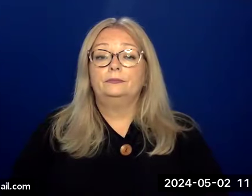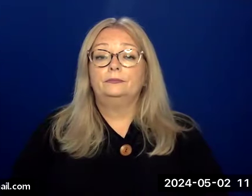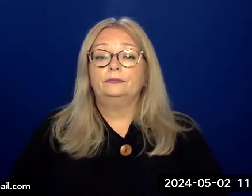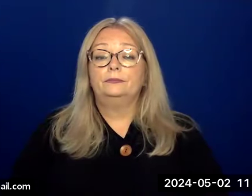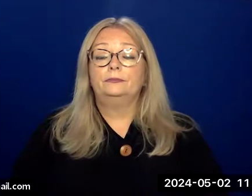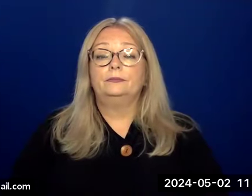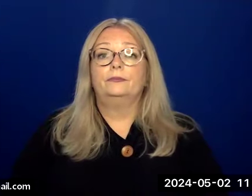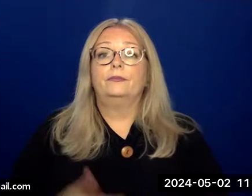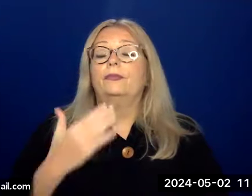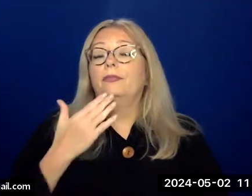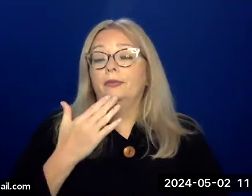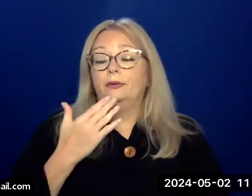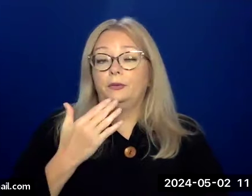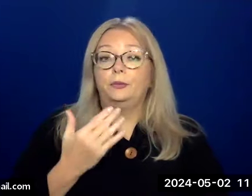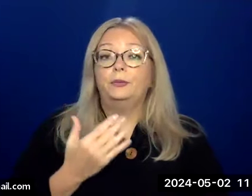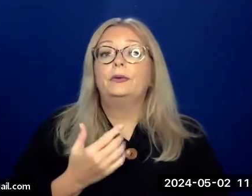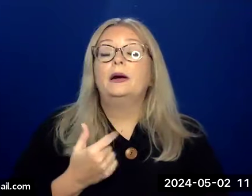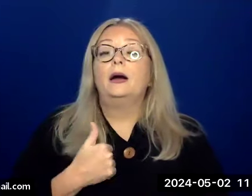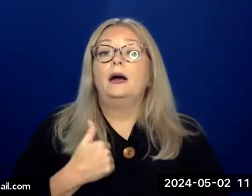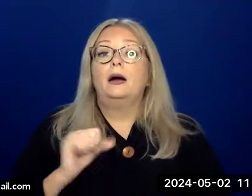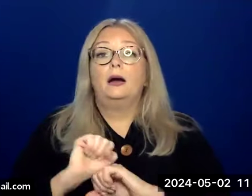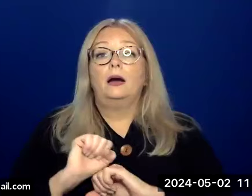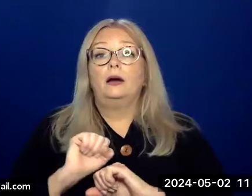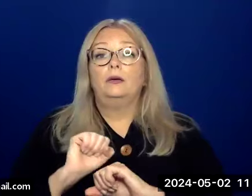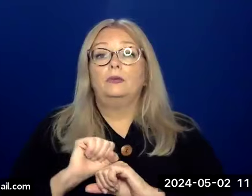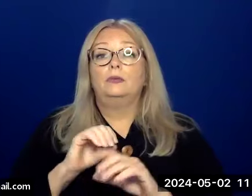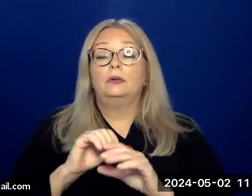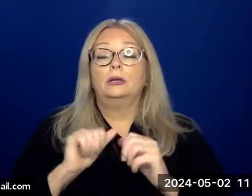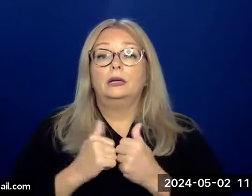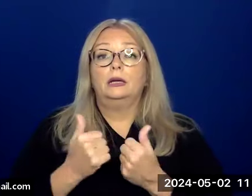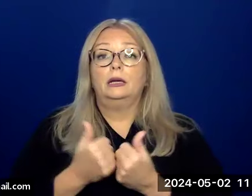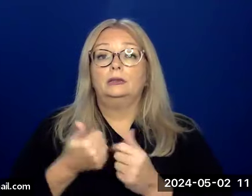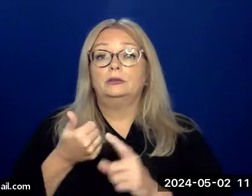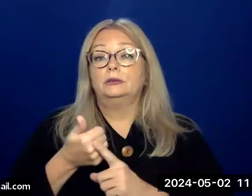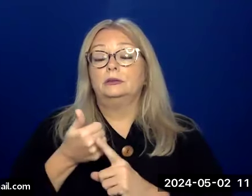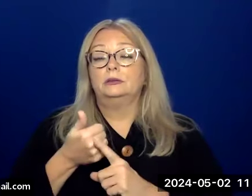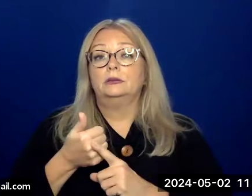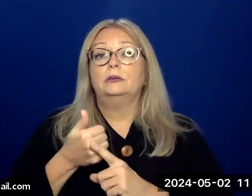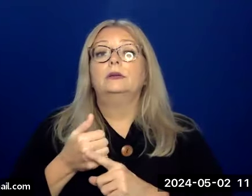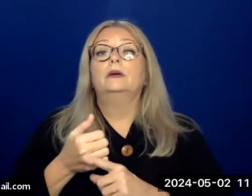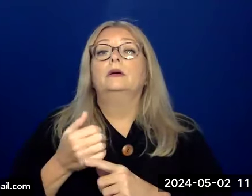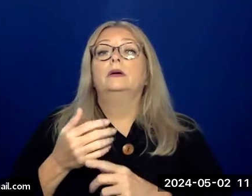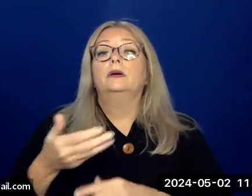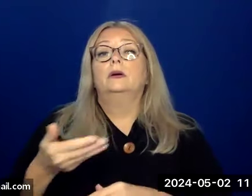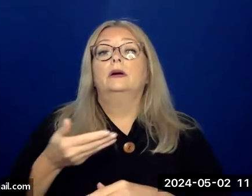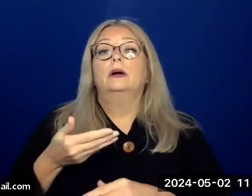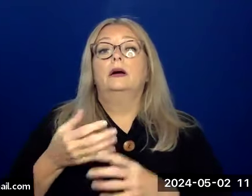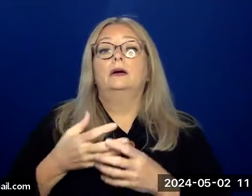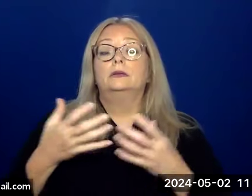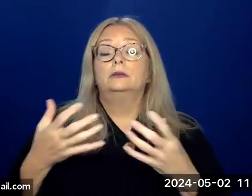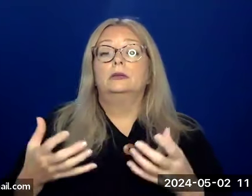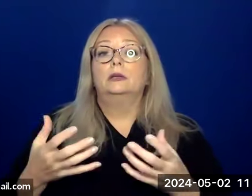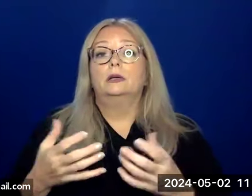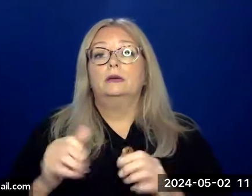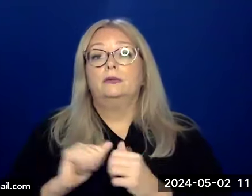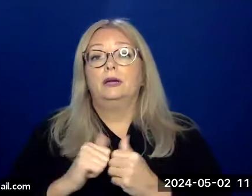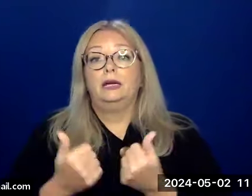Yes, thank you. I work at an agency that employs a lot of agency affiliated counselors,